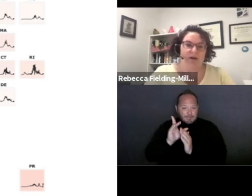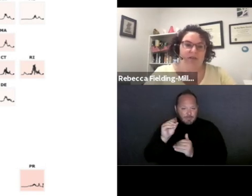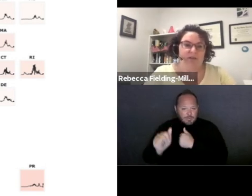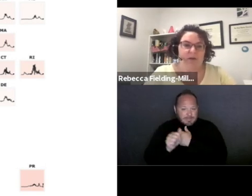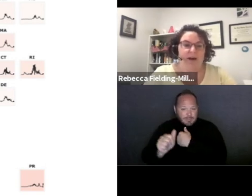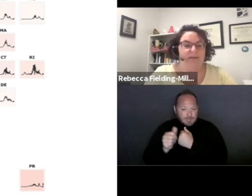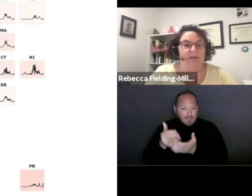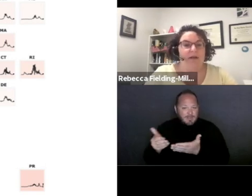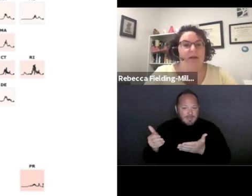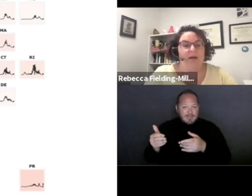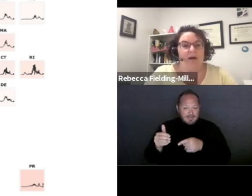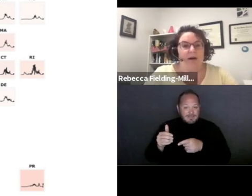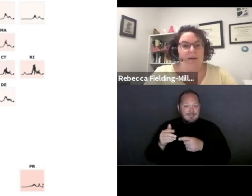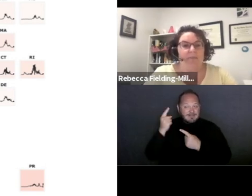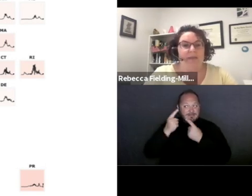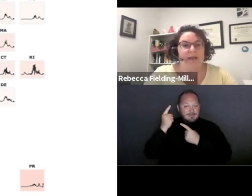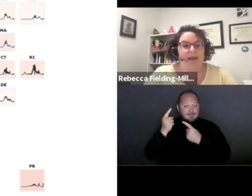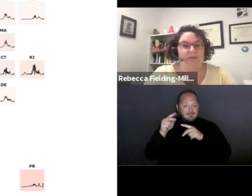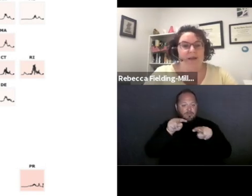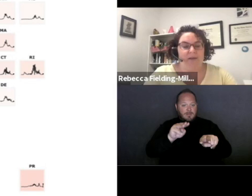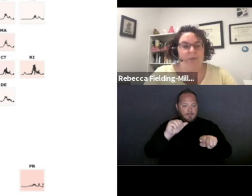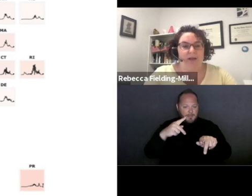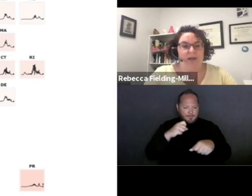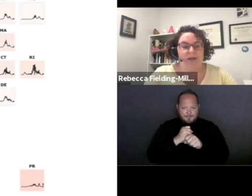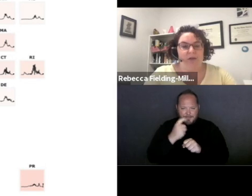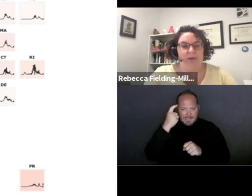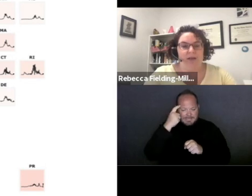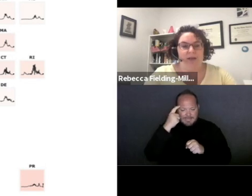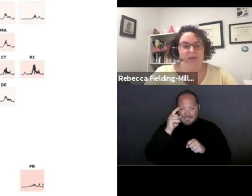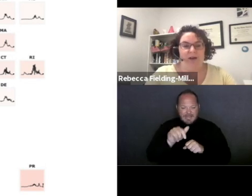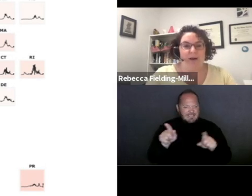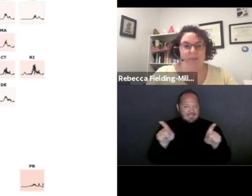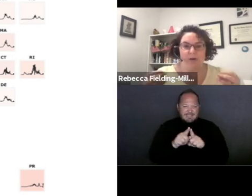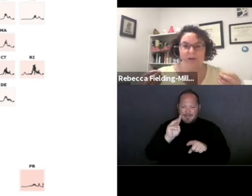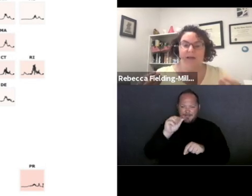rates across the US. And in fact, when you look